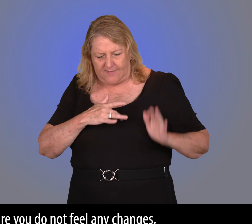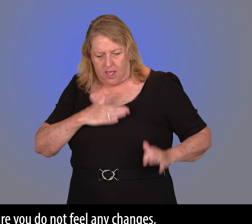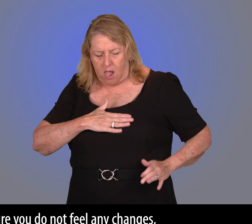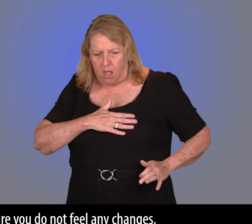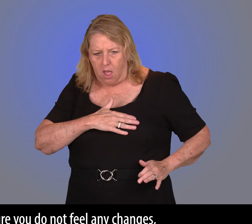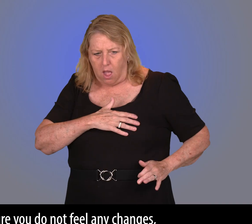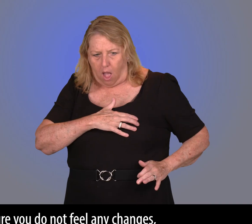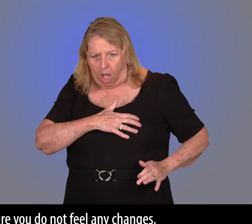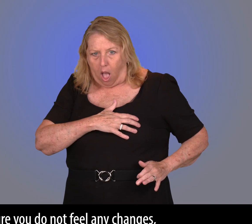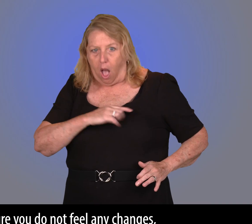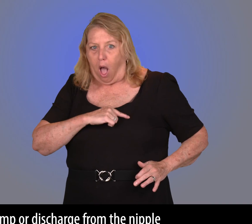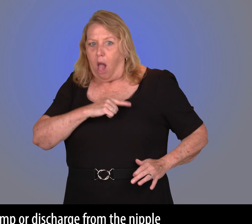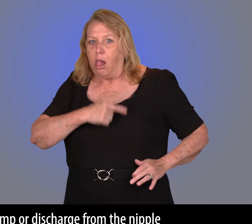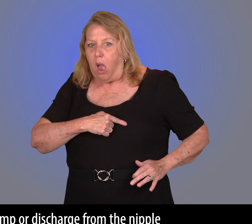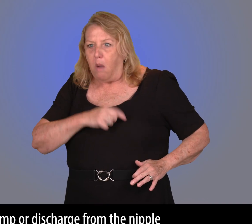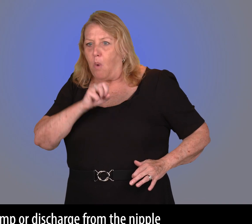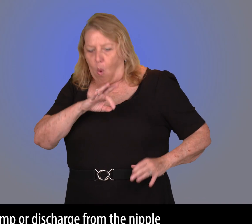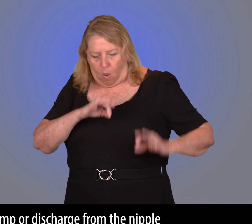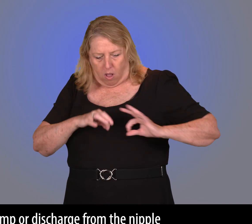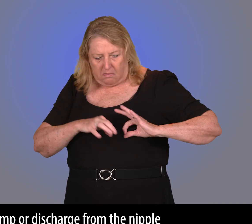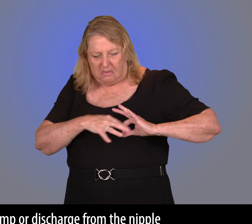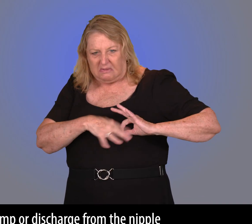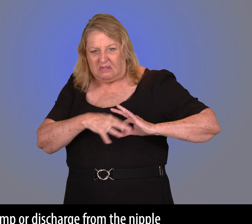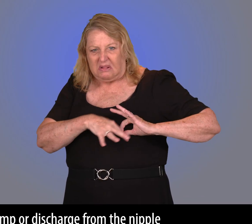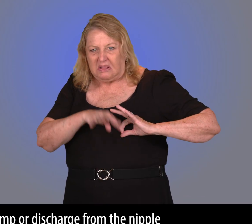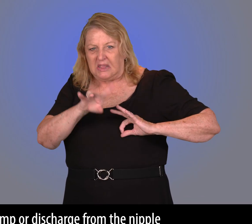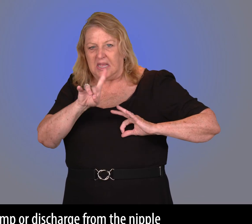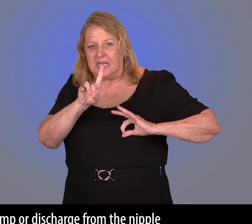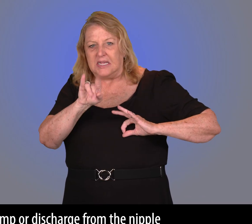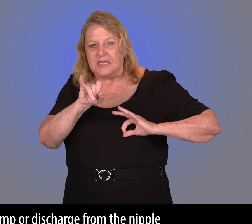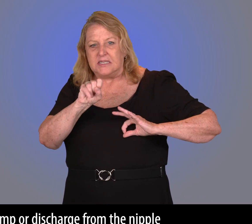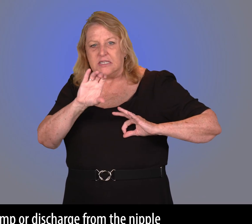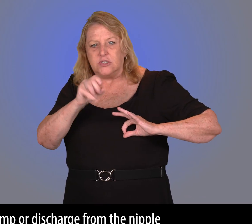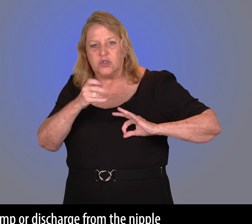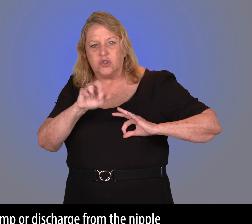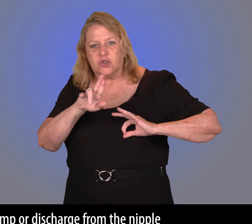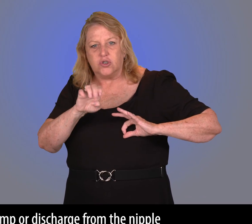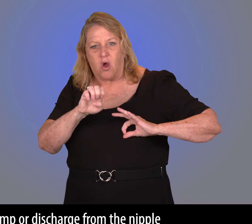changes, such as a lump or discharge from the nipple.